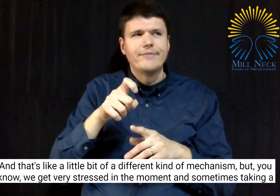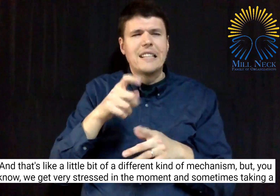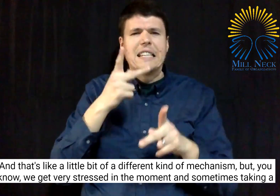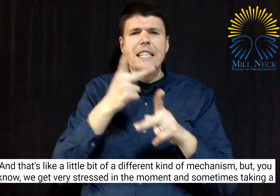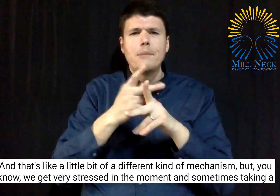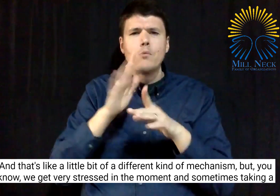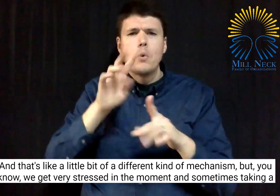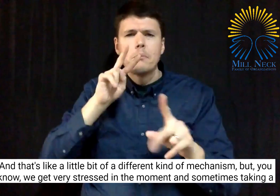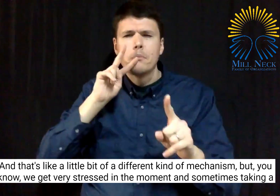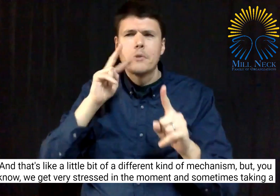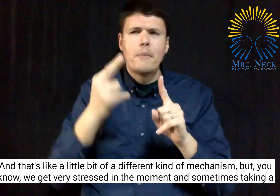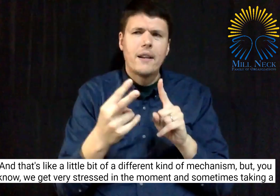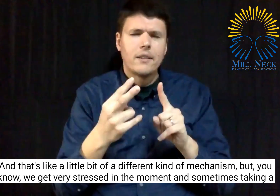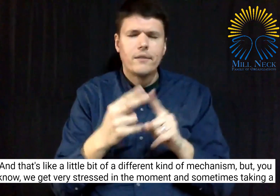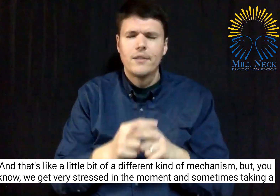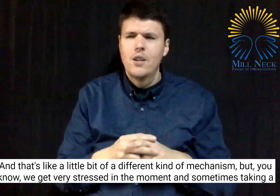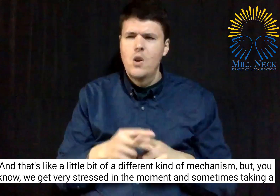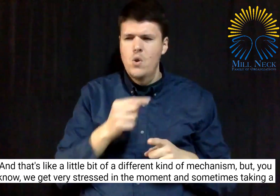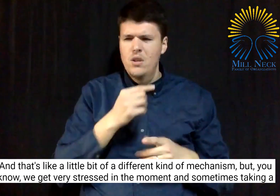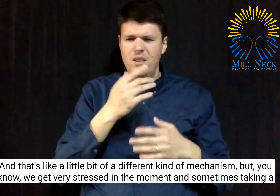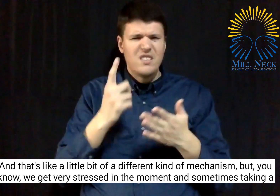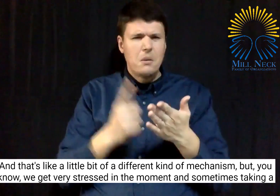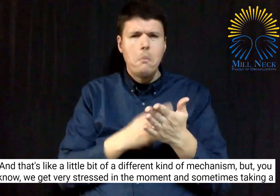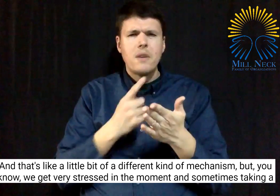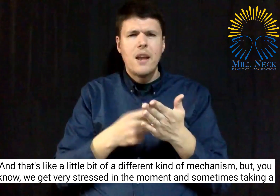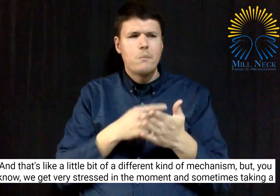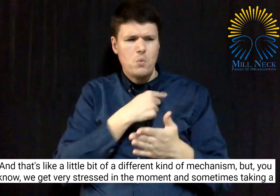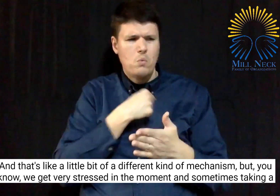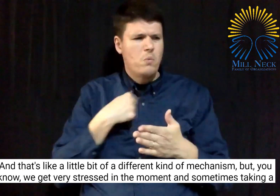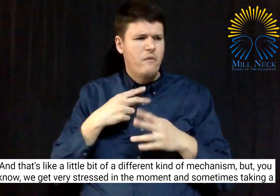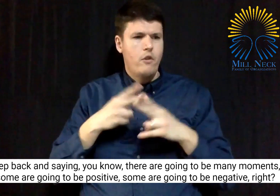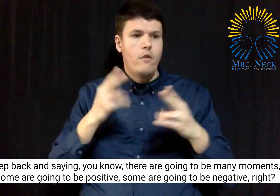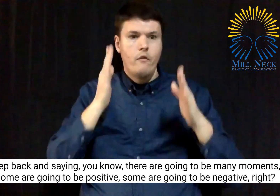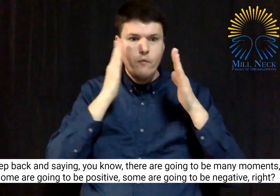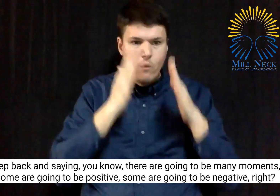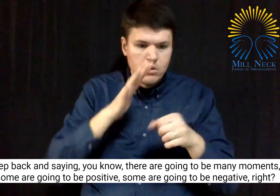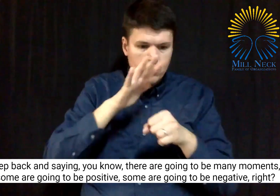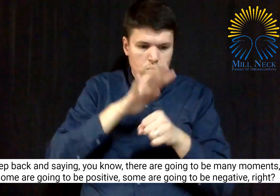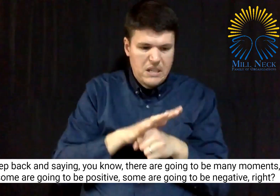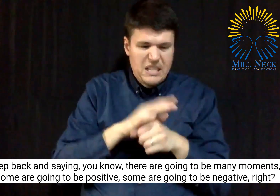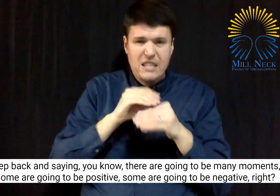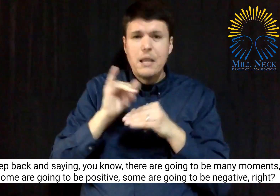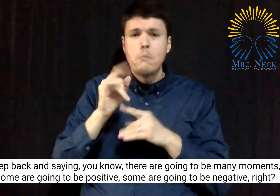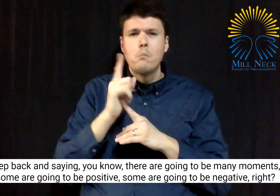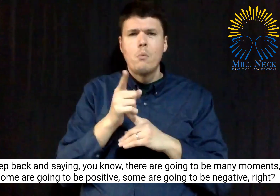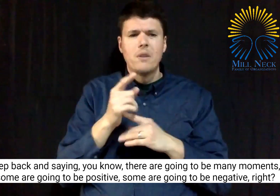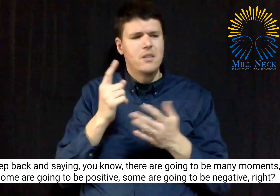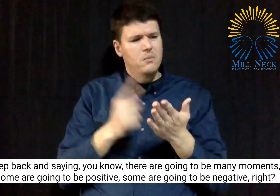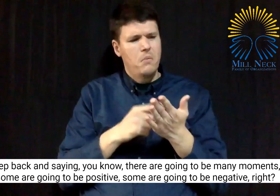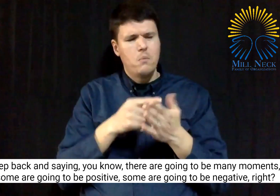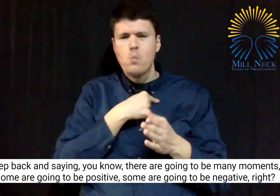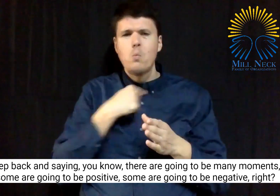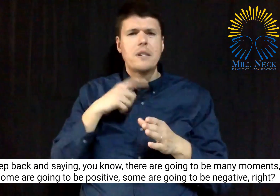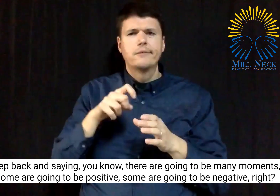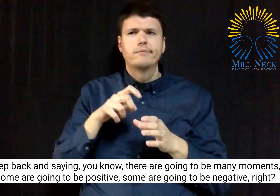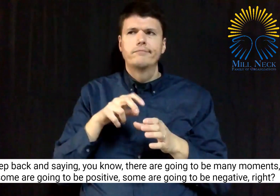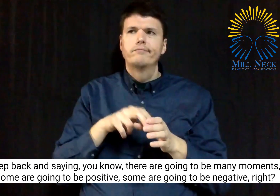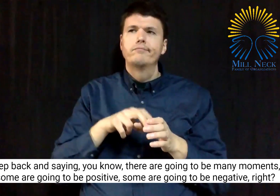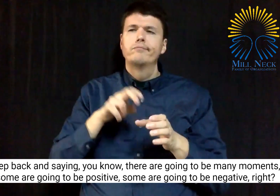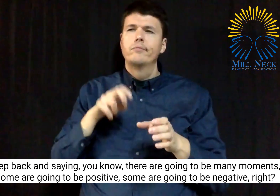but, we get very stressed and in the moment, and sometimes taking a step back and saying, there are going to be many moments. Some are going to be positive